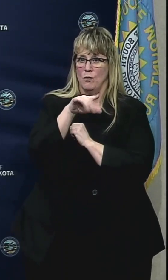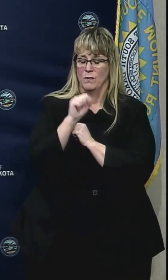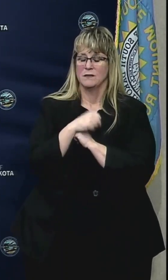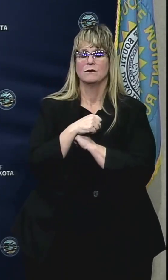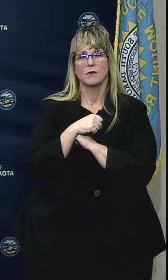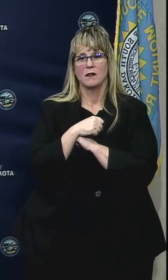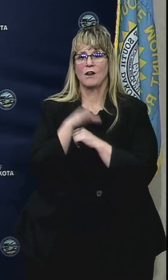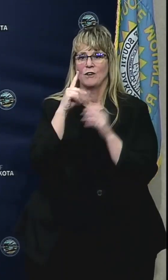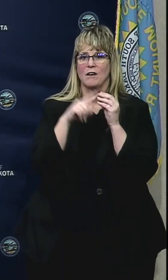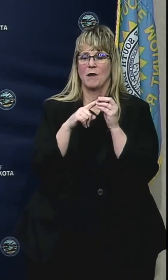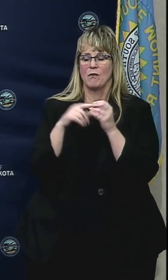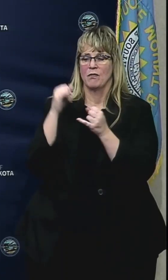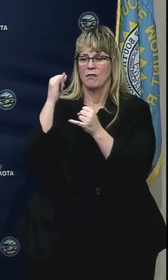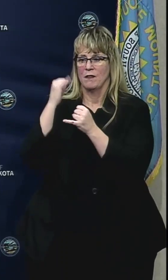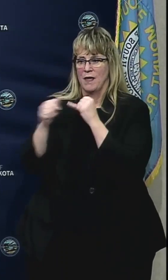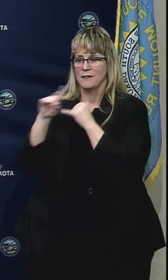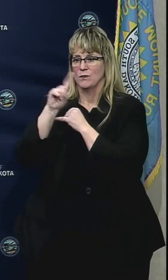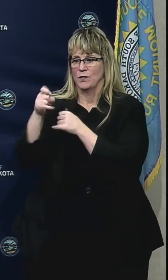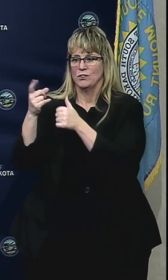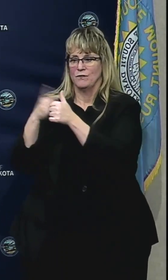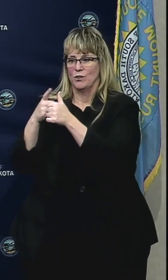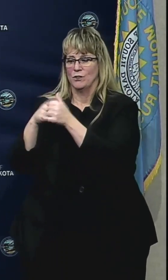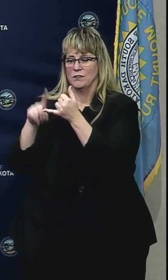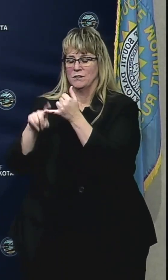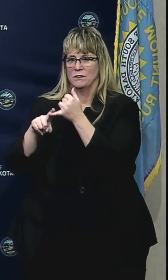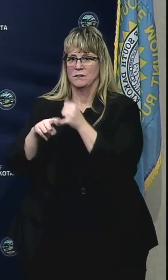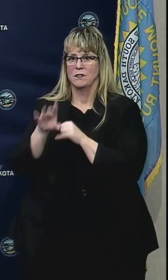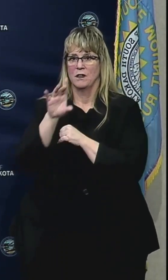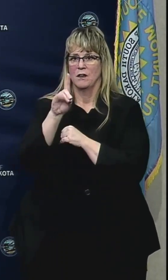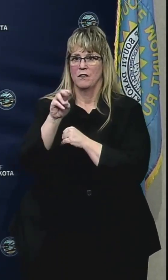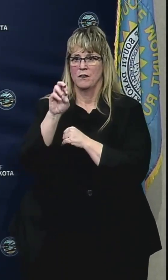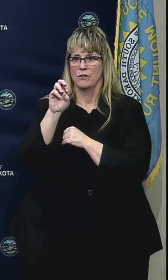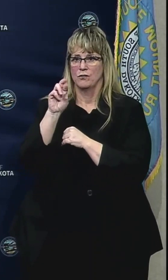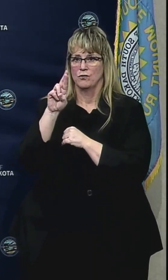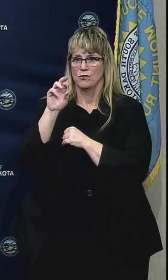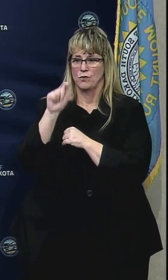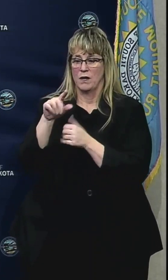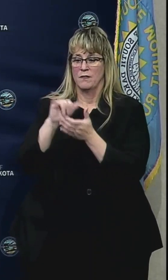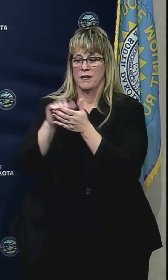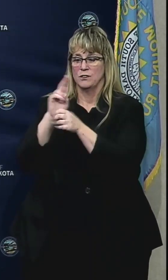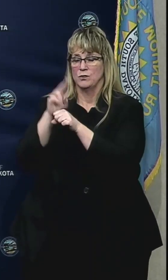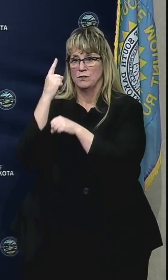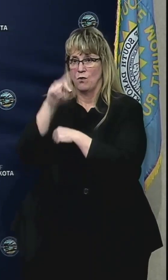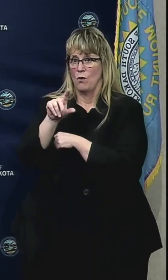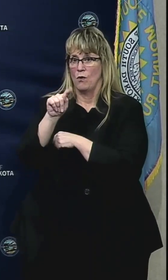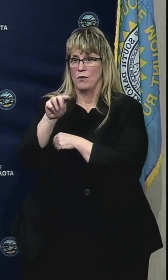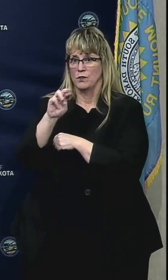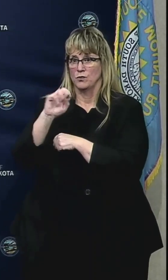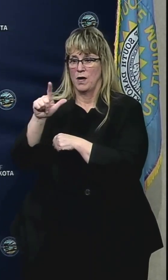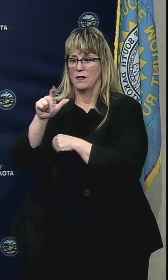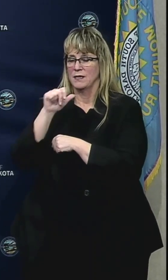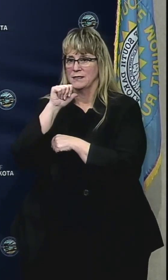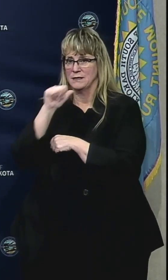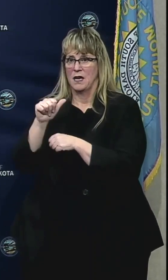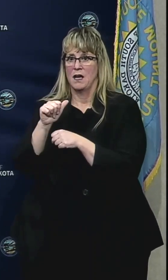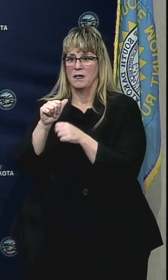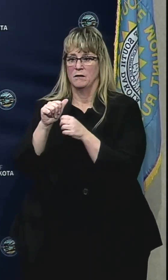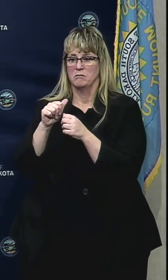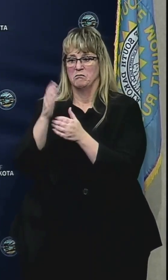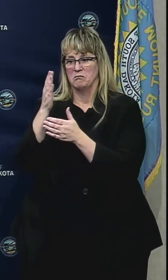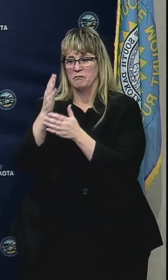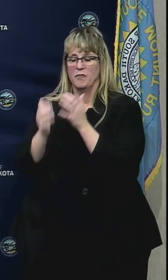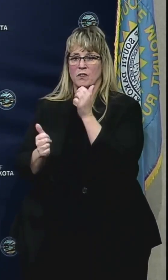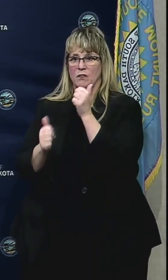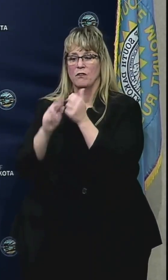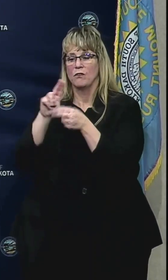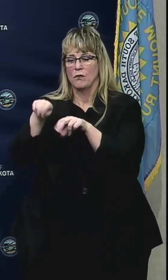the last question first. The drugs that we'll be using for the trial will not be part of the usual supply chain that will